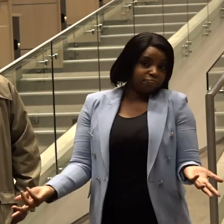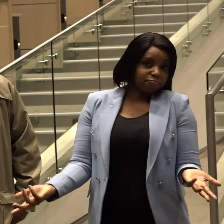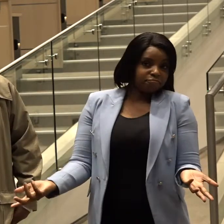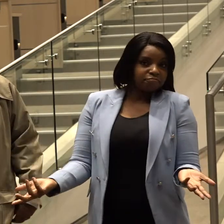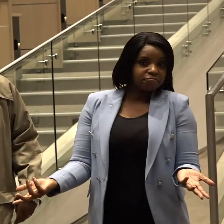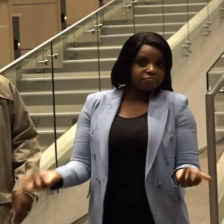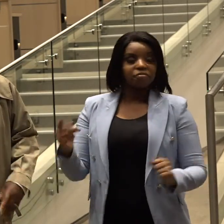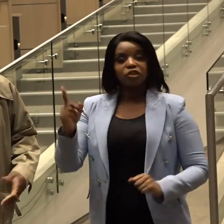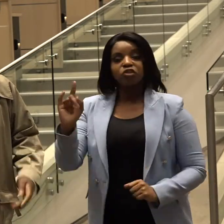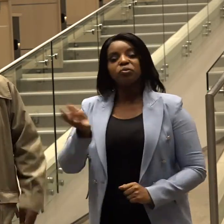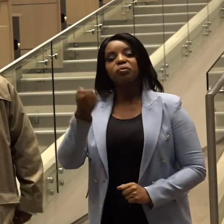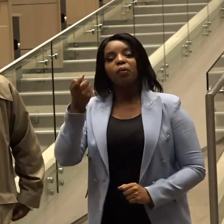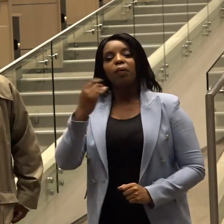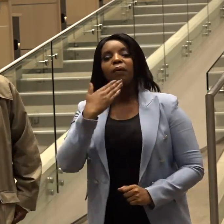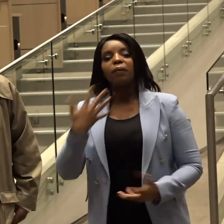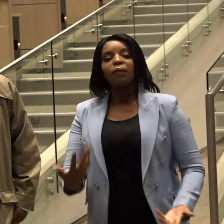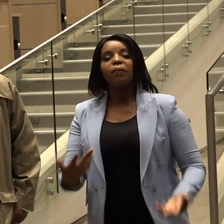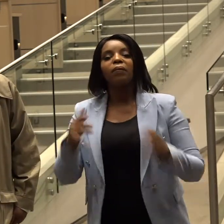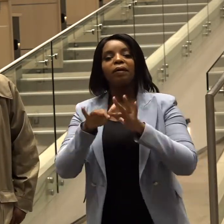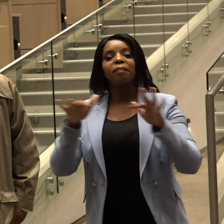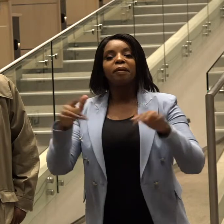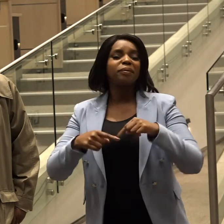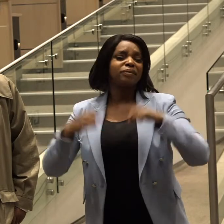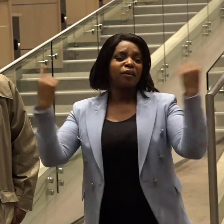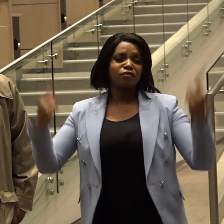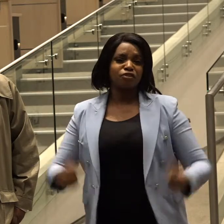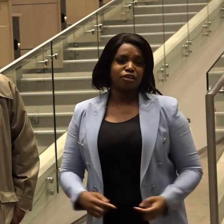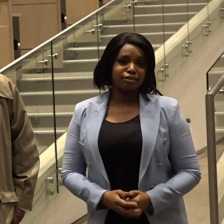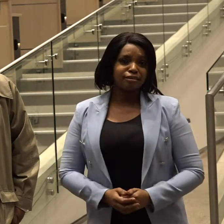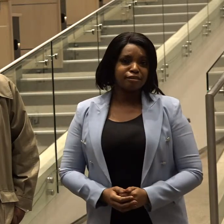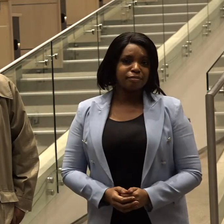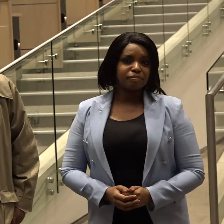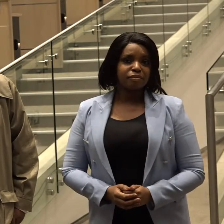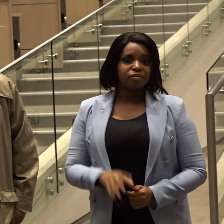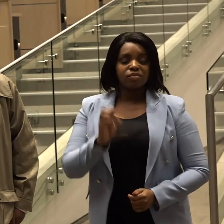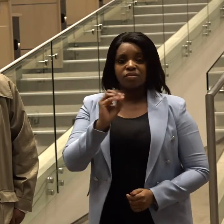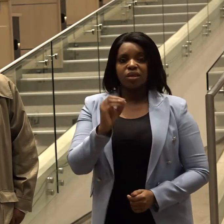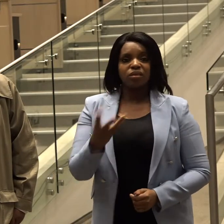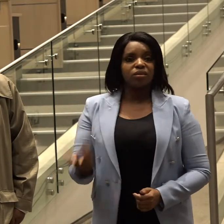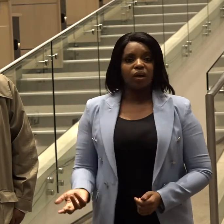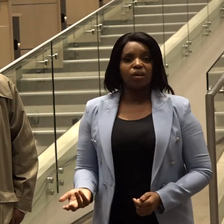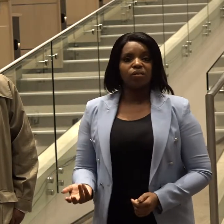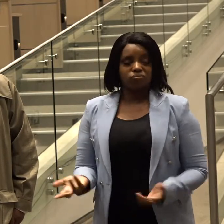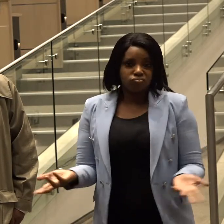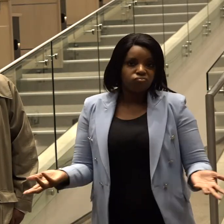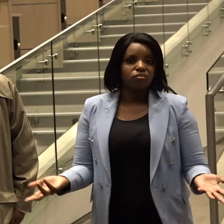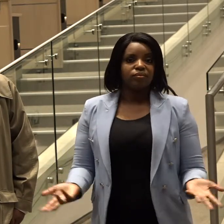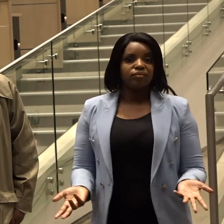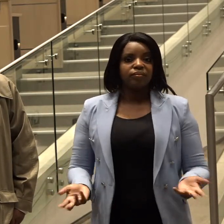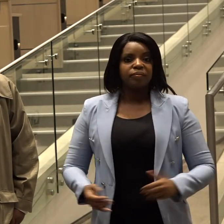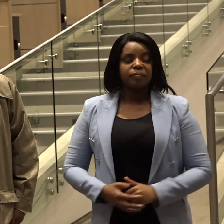a different people and then yeah so